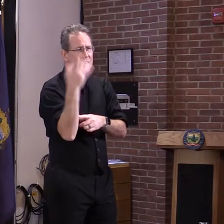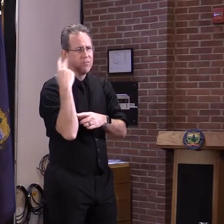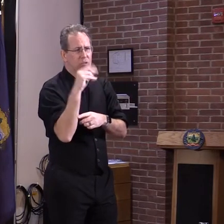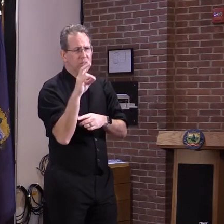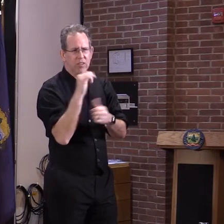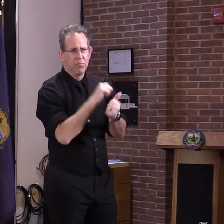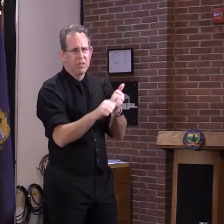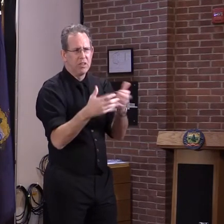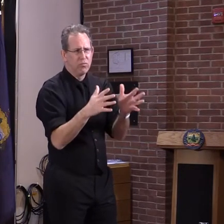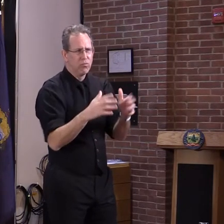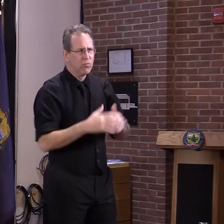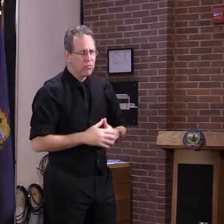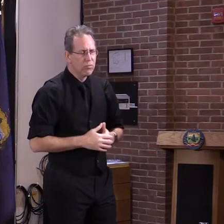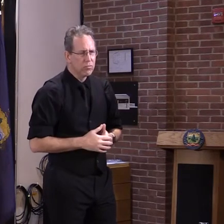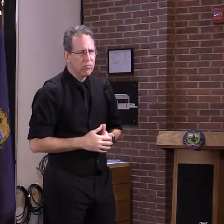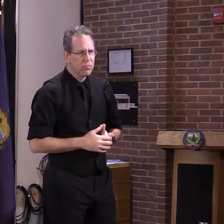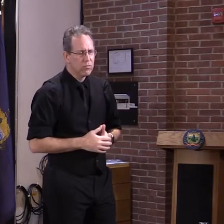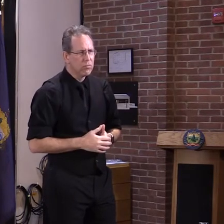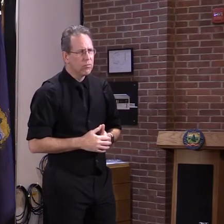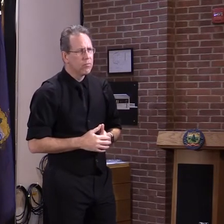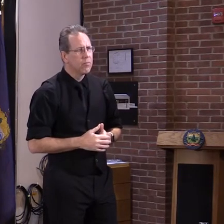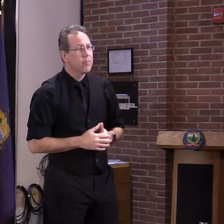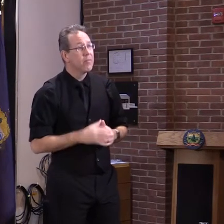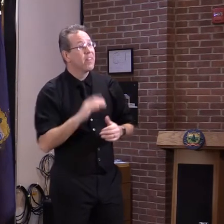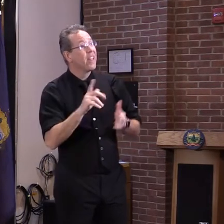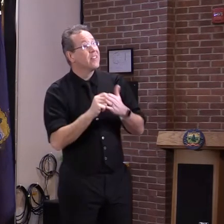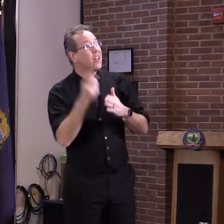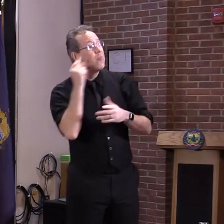18, and at that point in time,